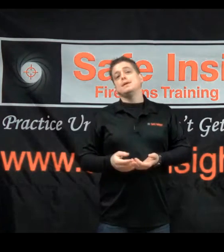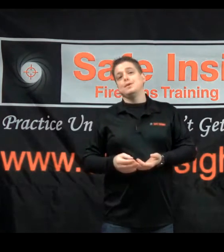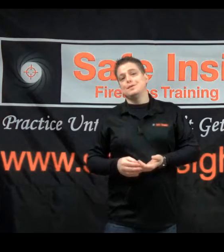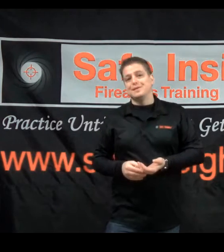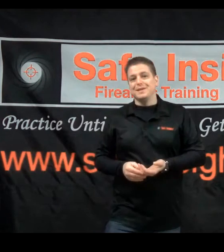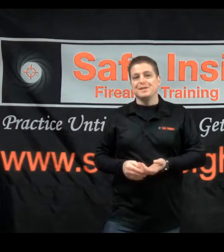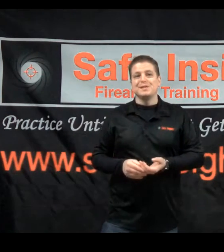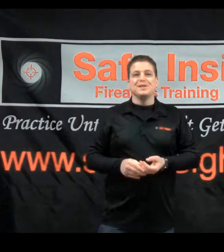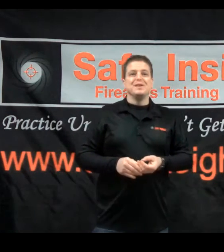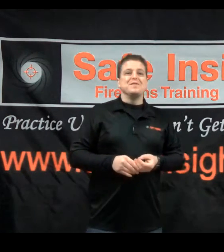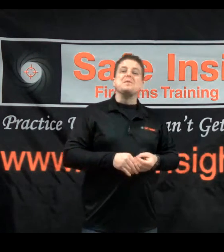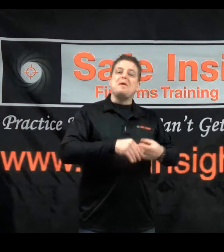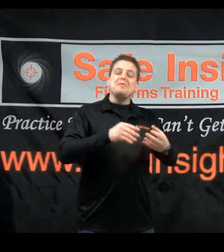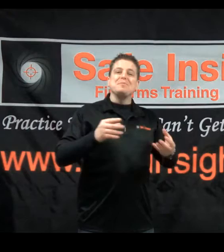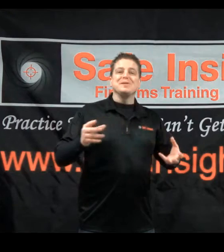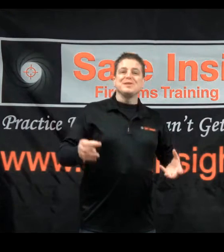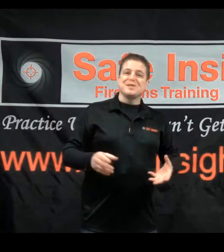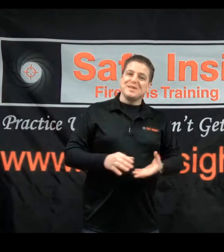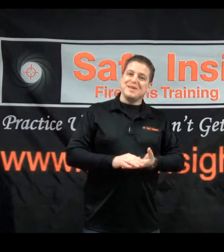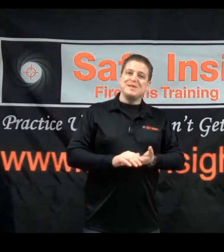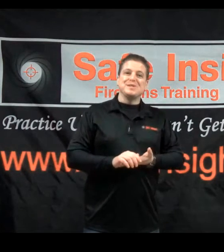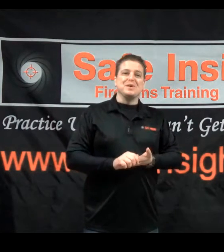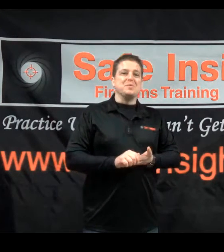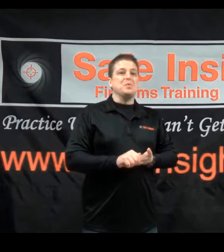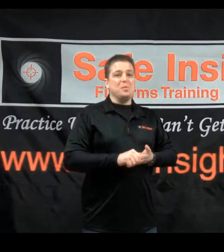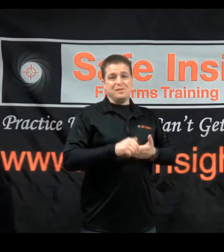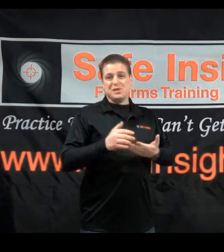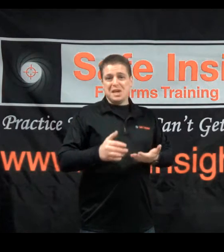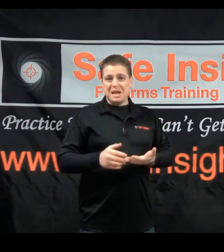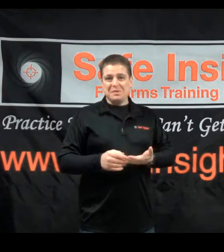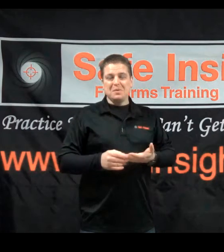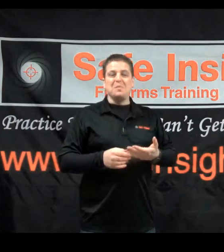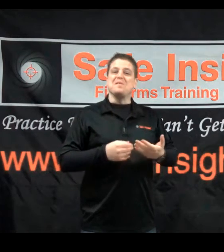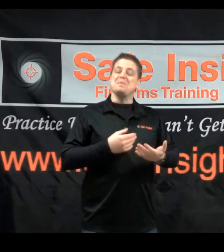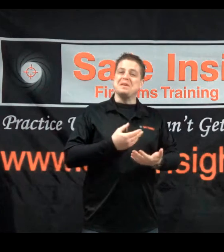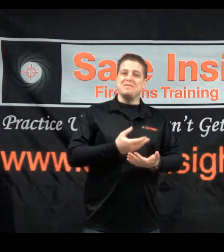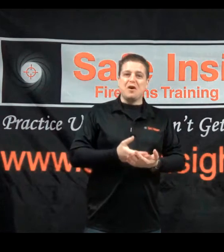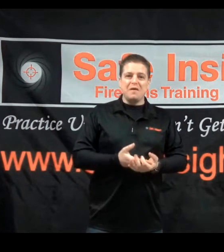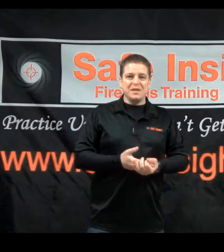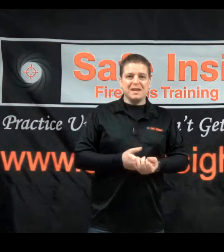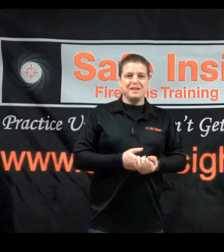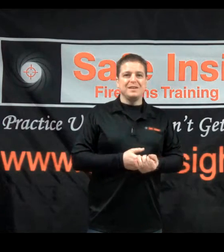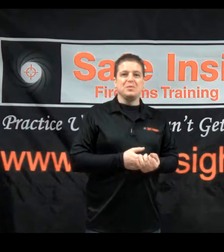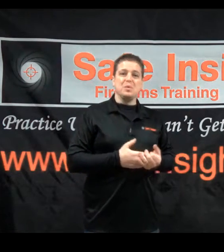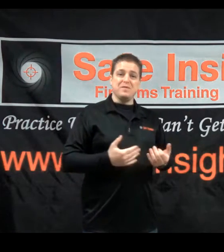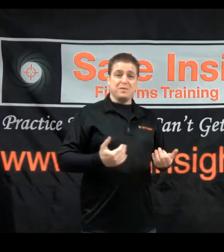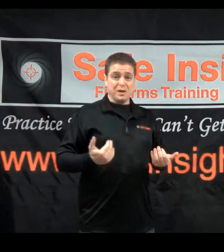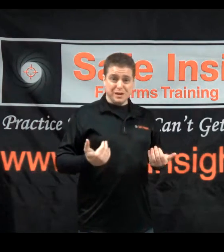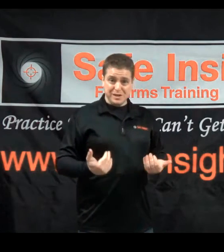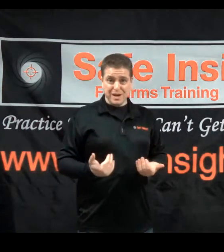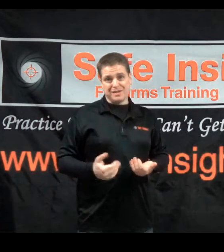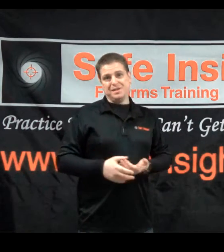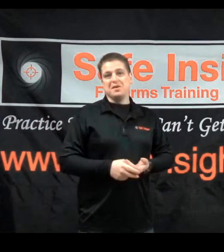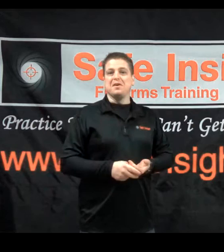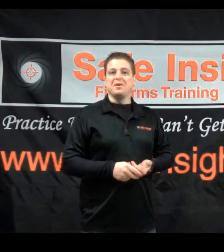you is this: from all the ballistic studies that we've seen, we've been involved in, we've conducted on our